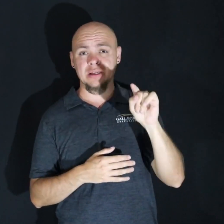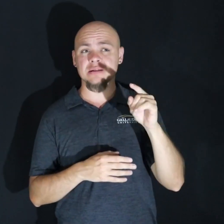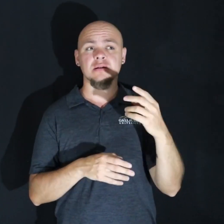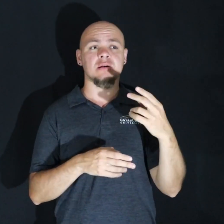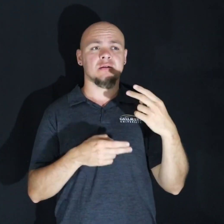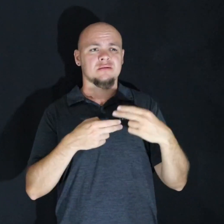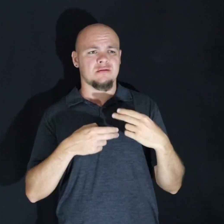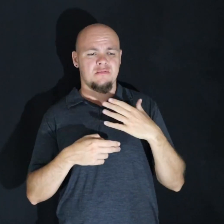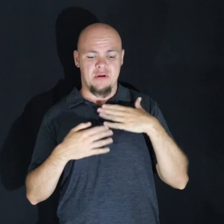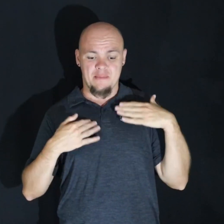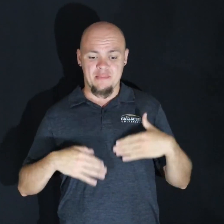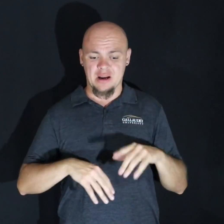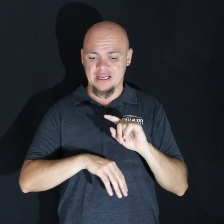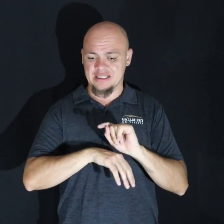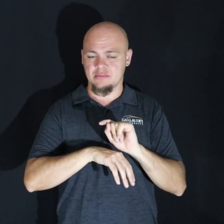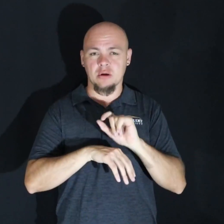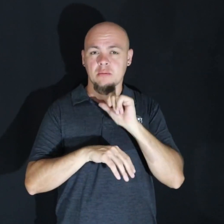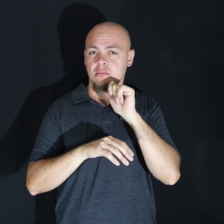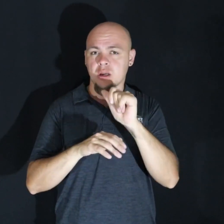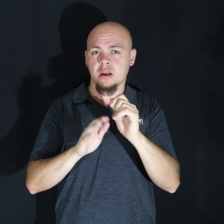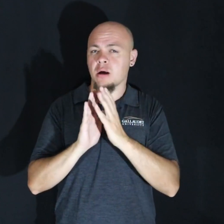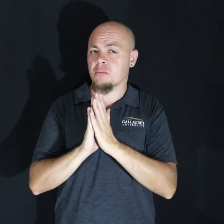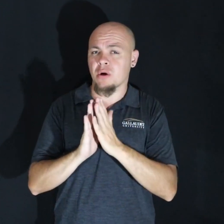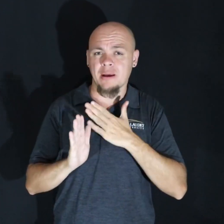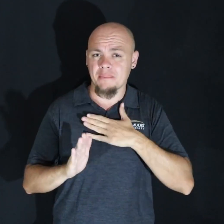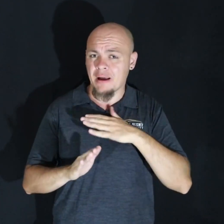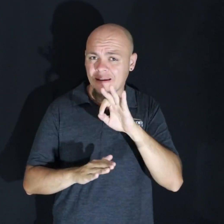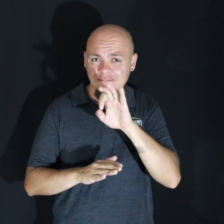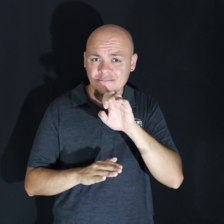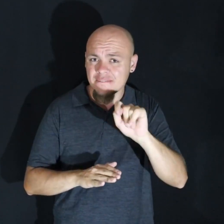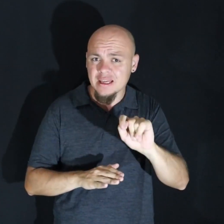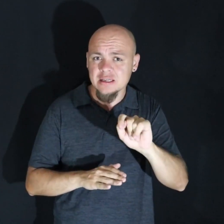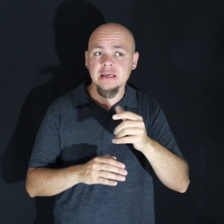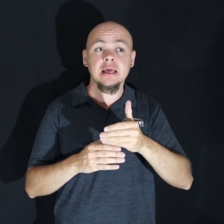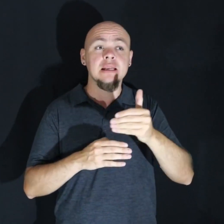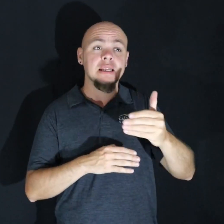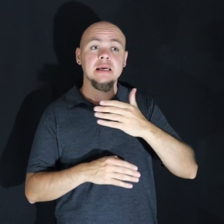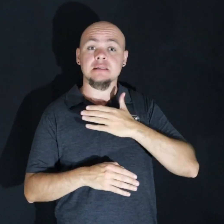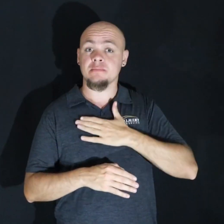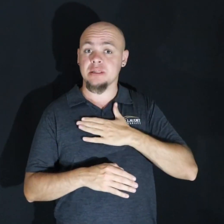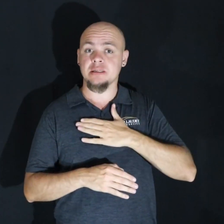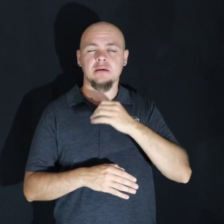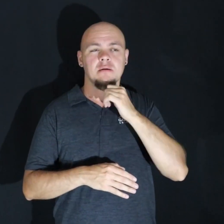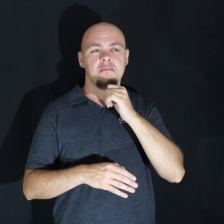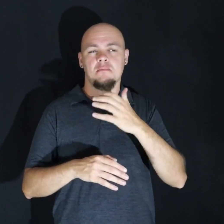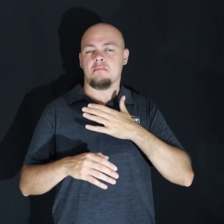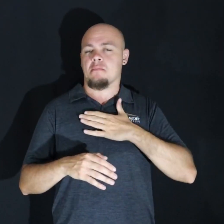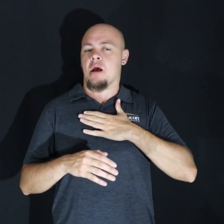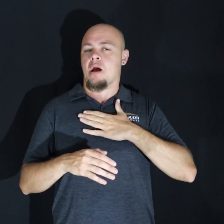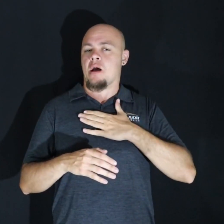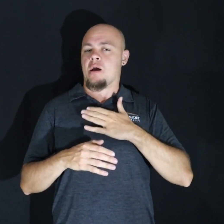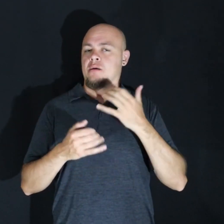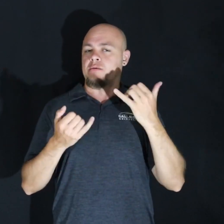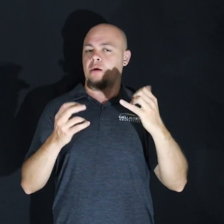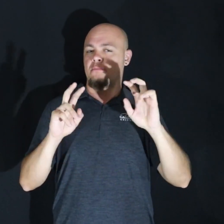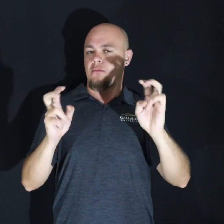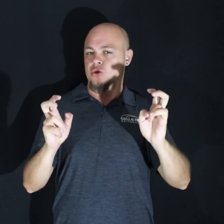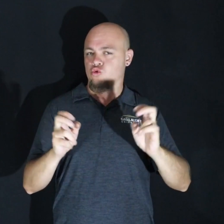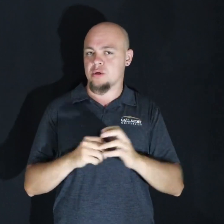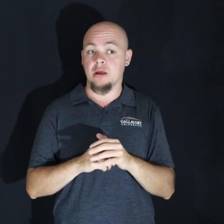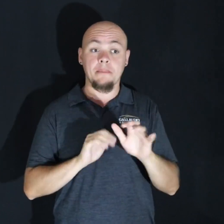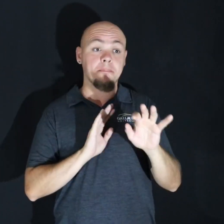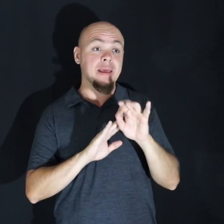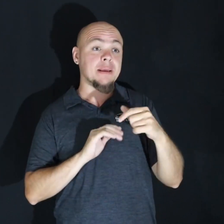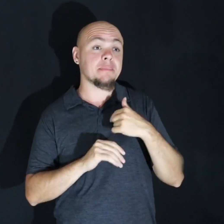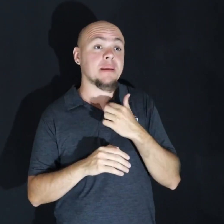my body a temple but wouldn't pray at my feet. Next, please, is now my mantra. No longer pick me,